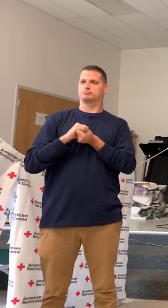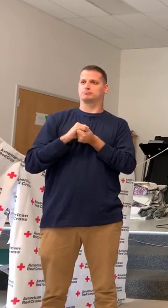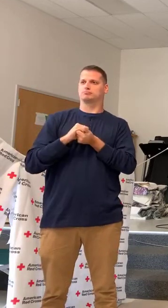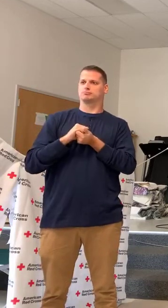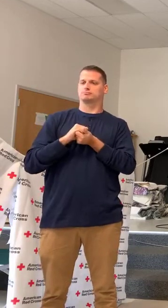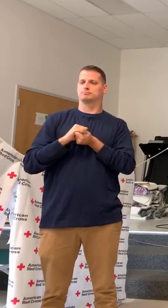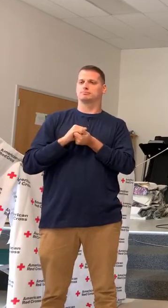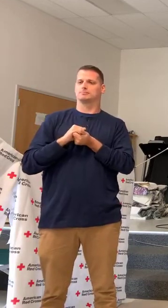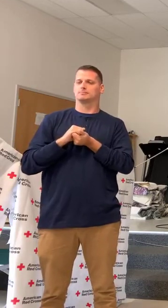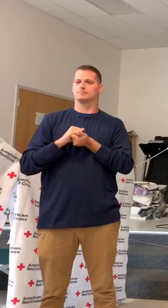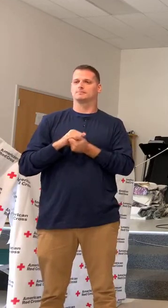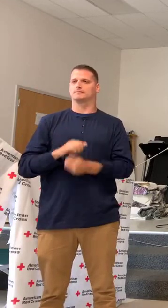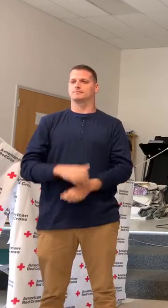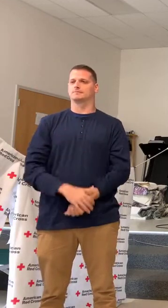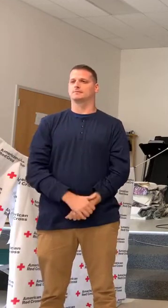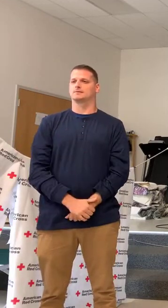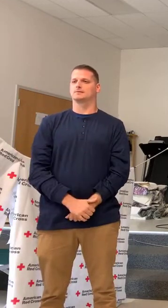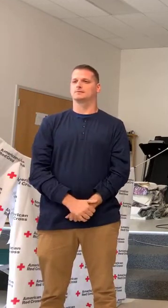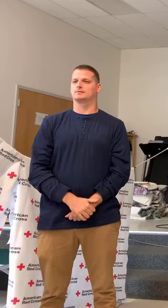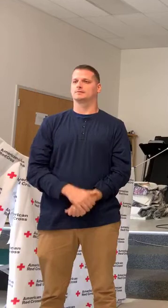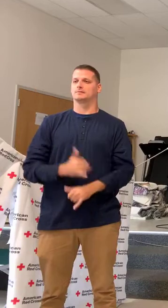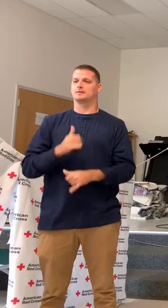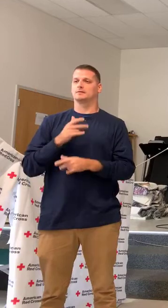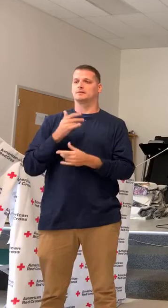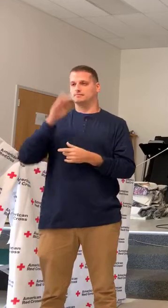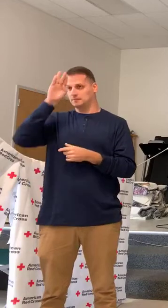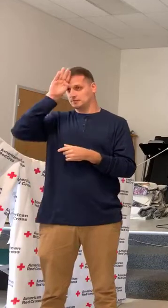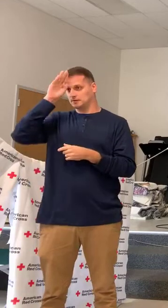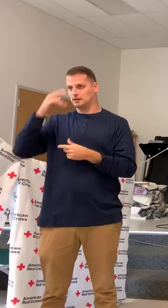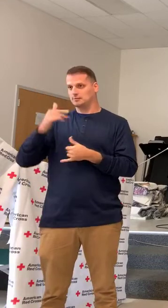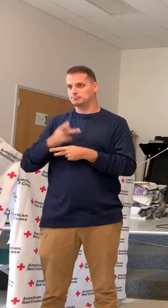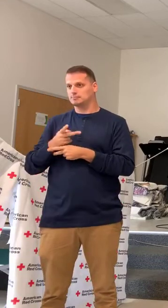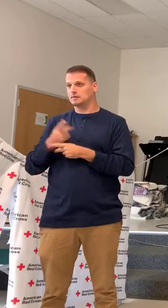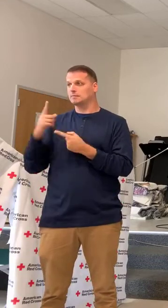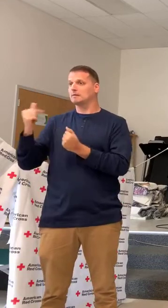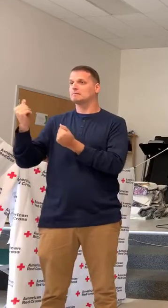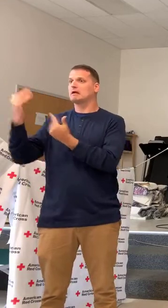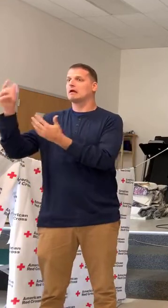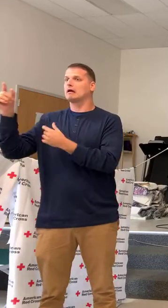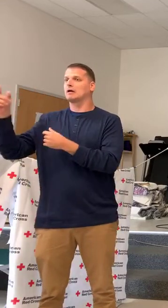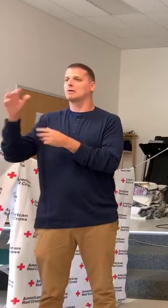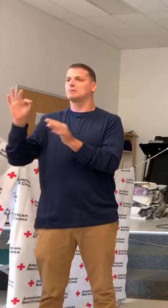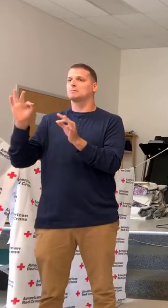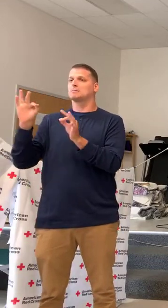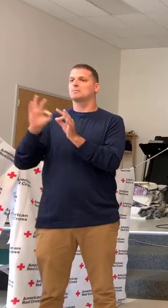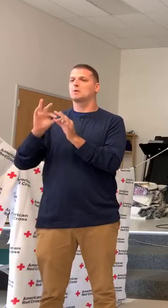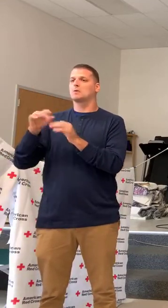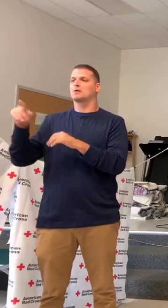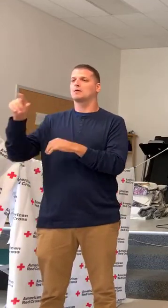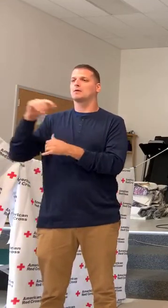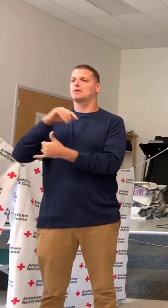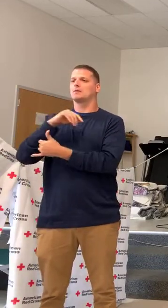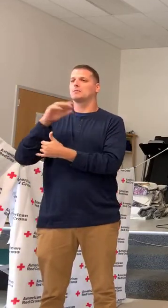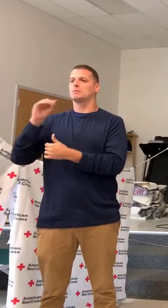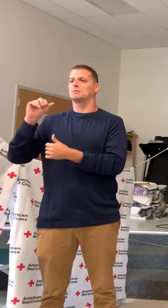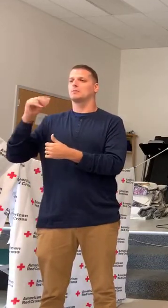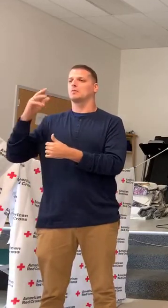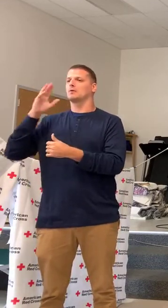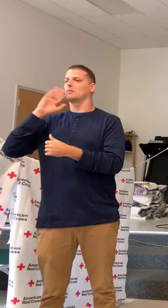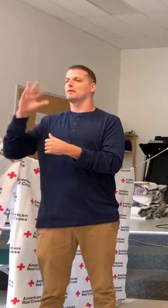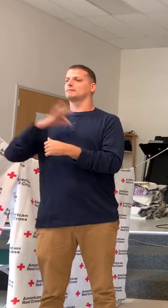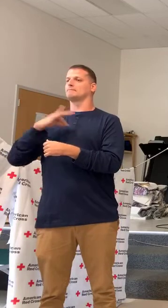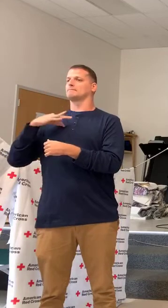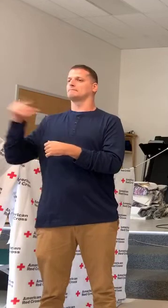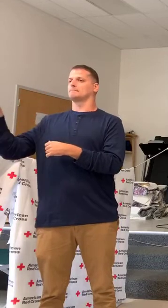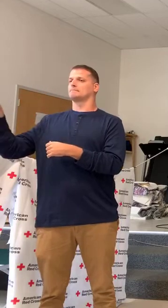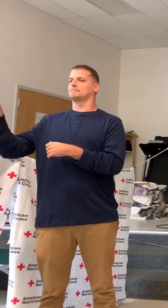for the next fire, that next start, that next structure fire, that next vehicle accident. And we're able to help him out and do that. He still has a bunch of people here helping